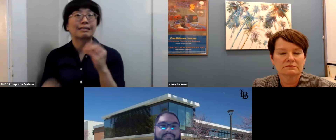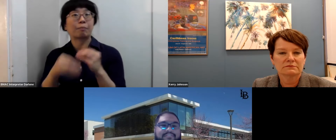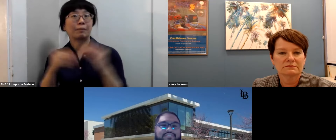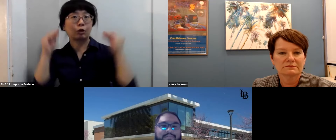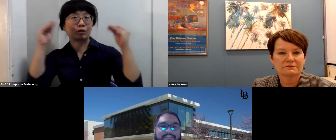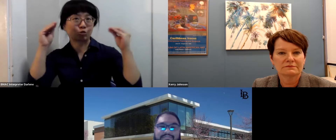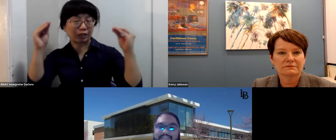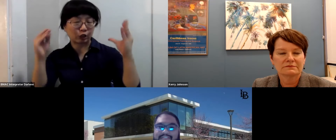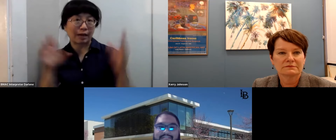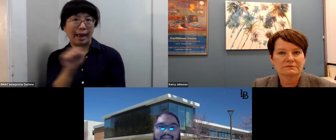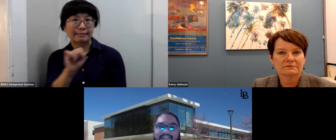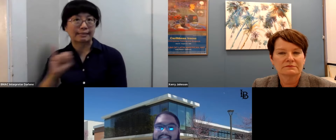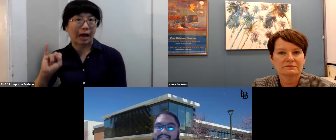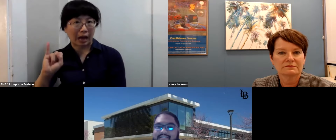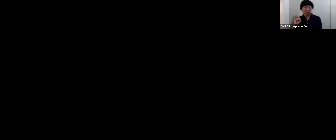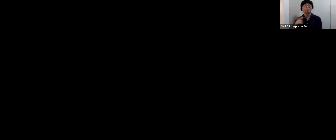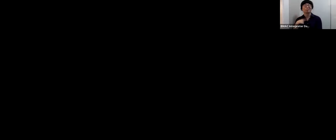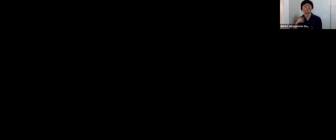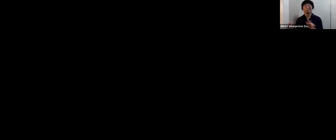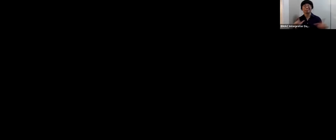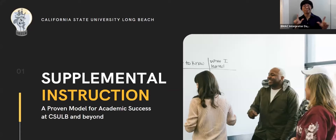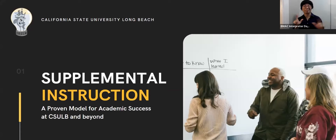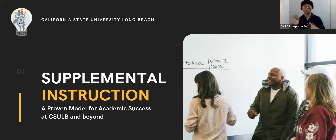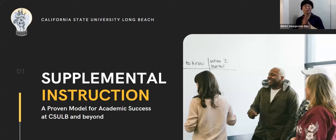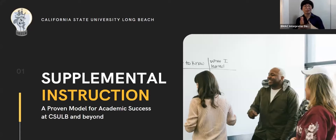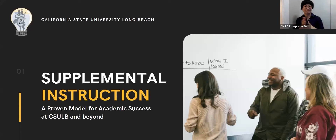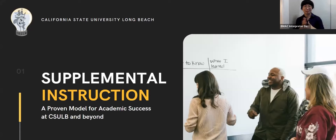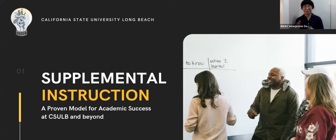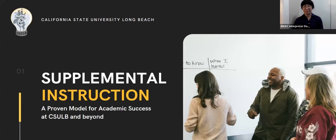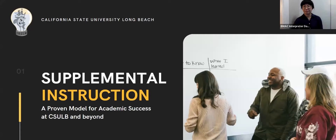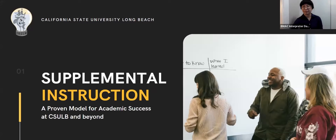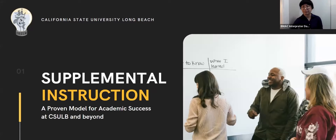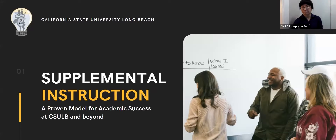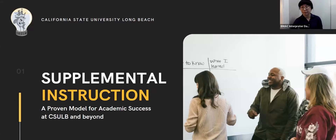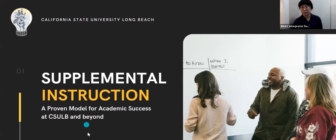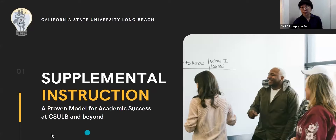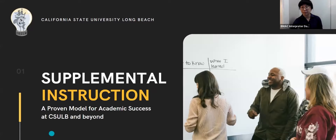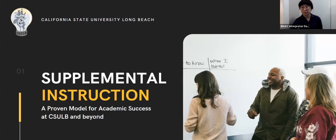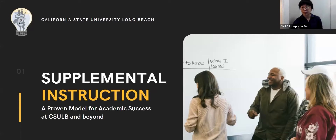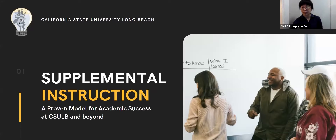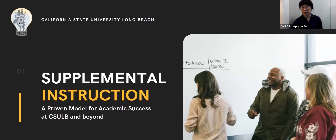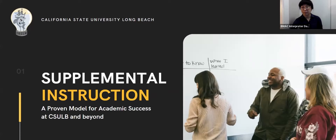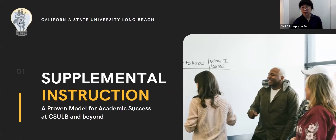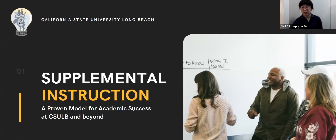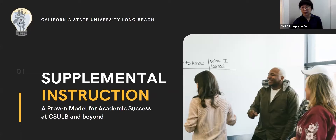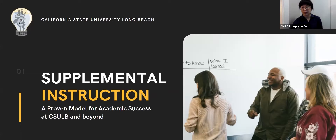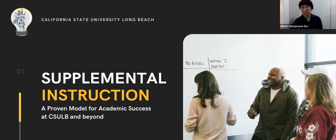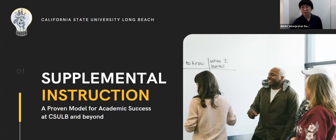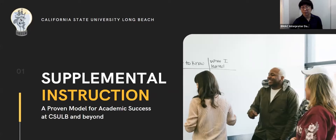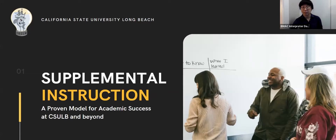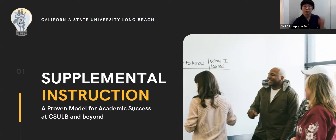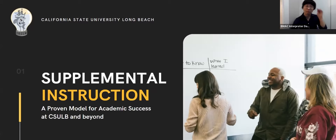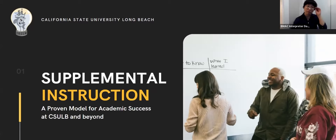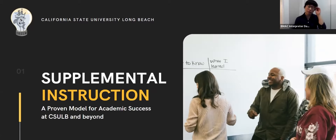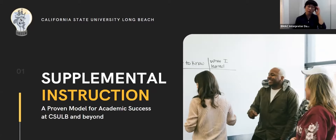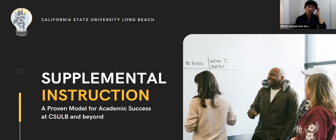will share my screen to get things kicked off. Okay. So supplemental instruction, it is a proven